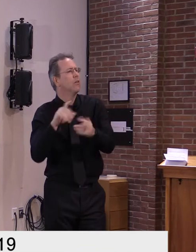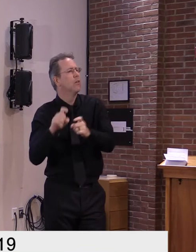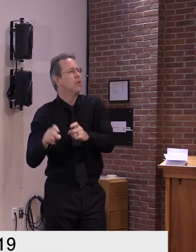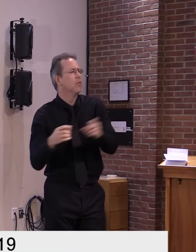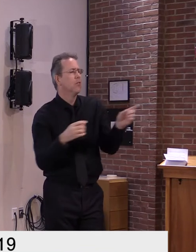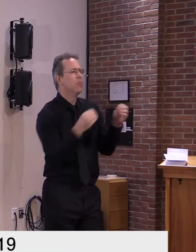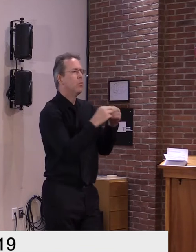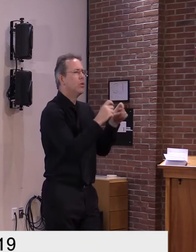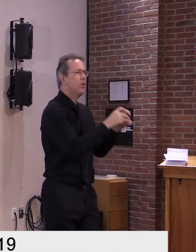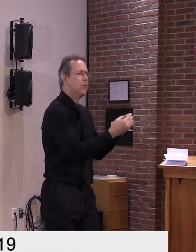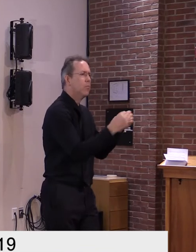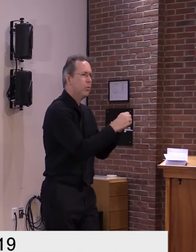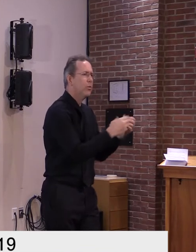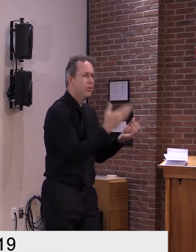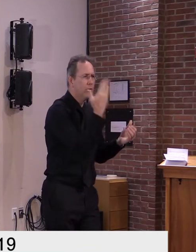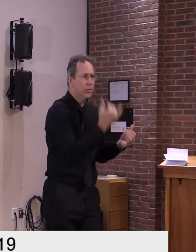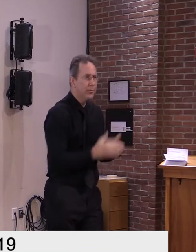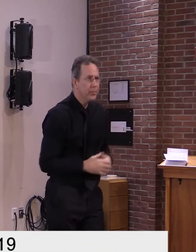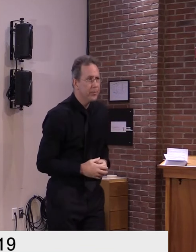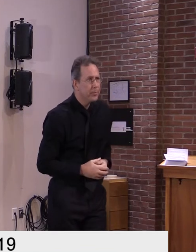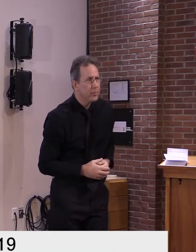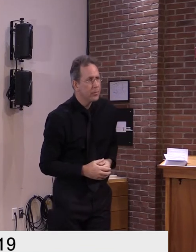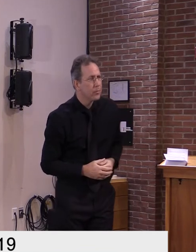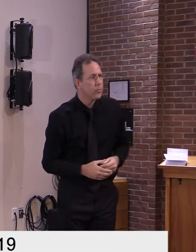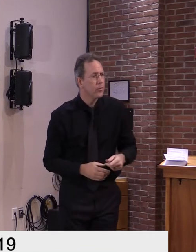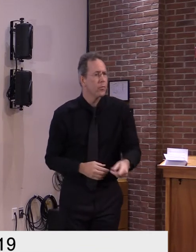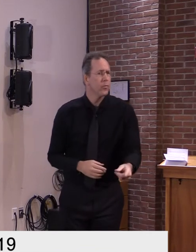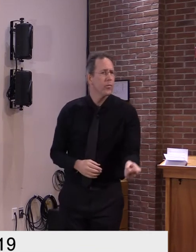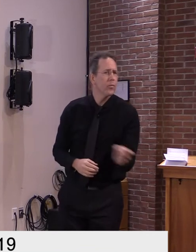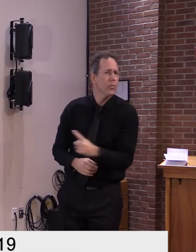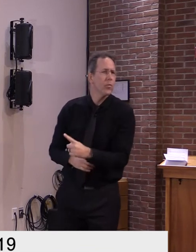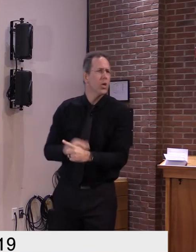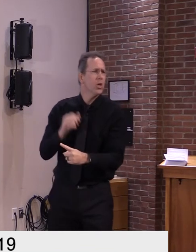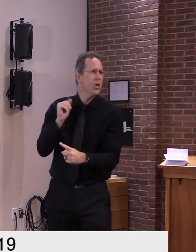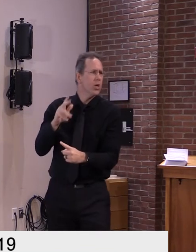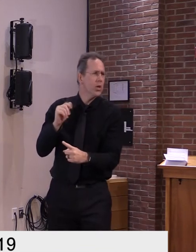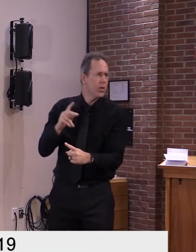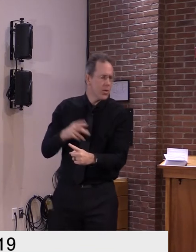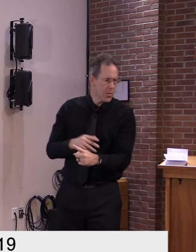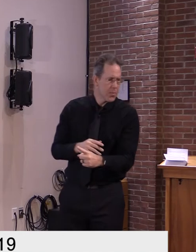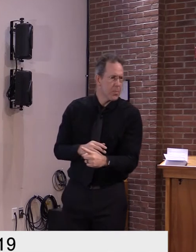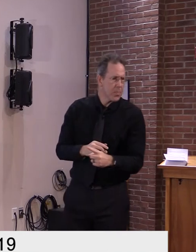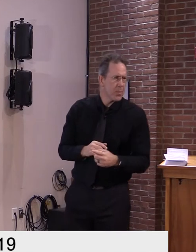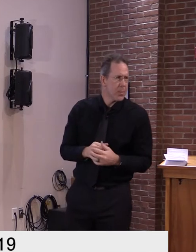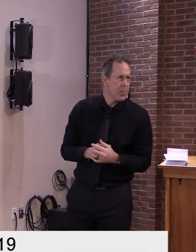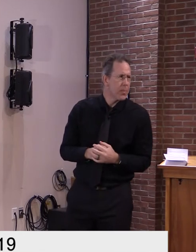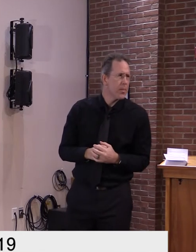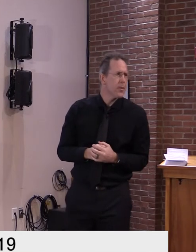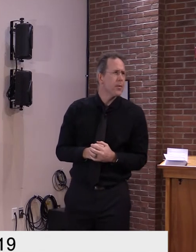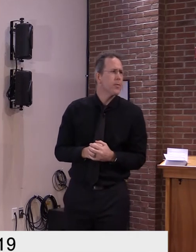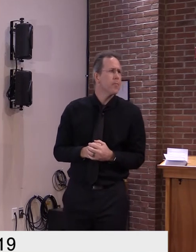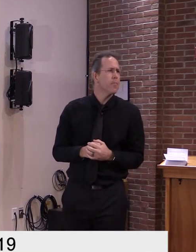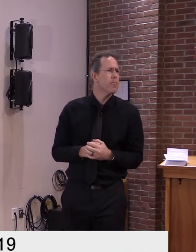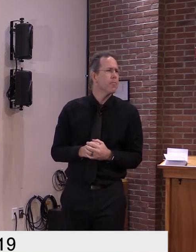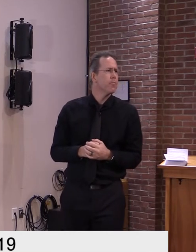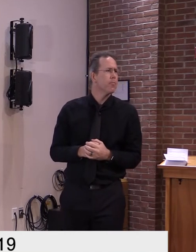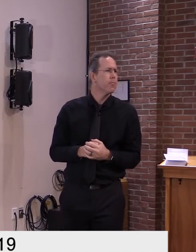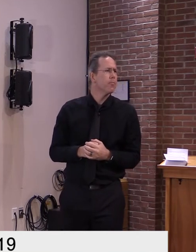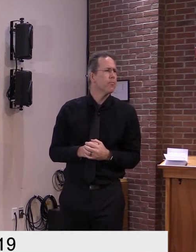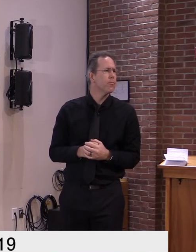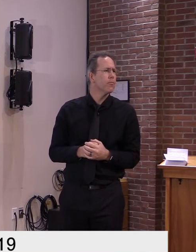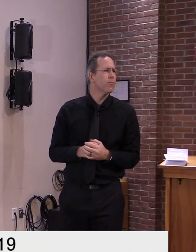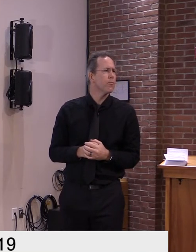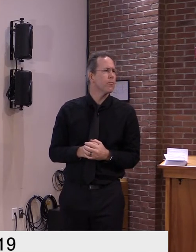Does that answer your question? Yeah, just a quick follow-up. We saw with the hockey outbreak, you all mentioned that really it was kind of the social aspect of